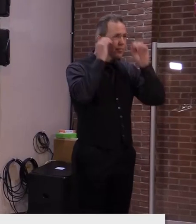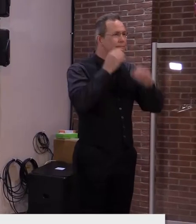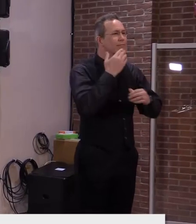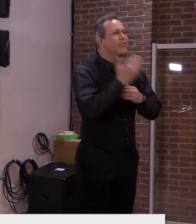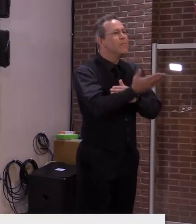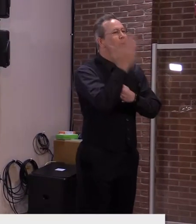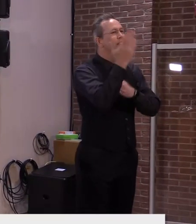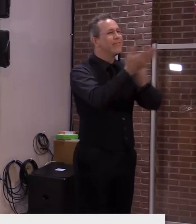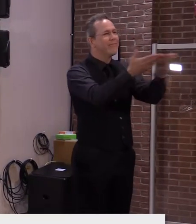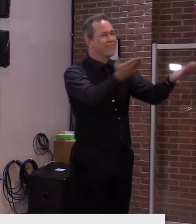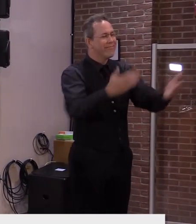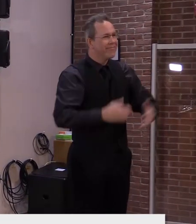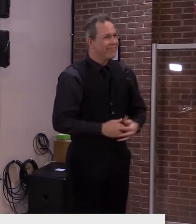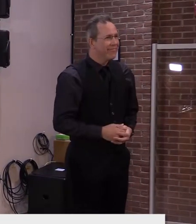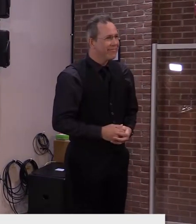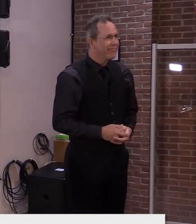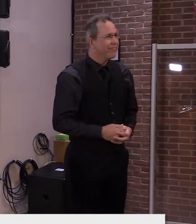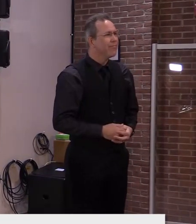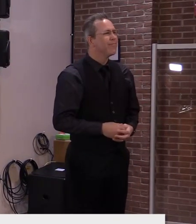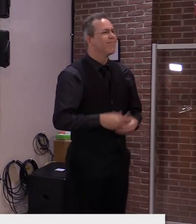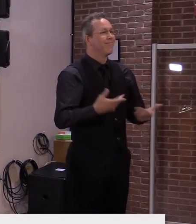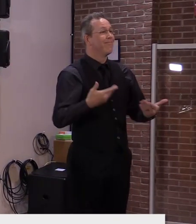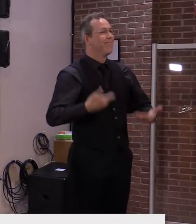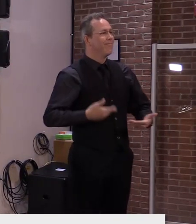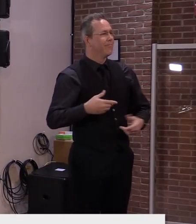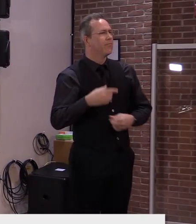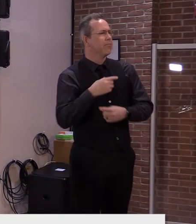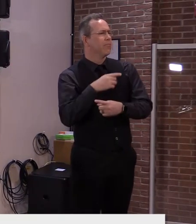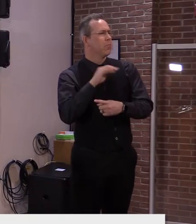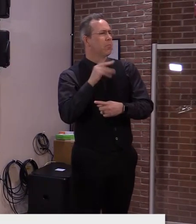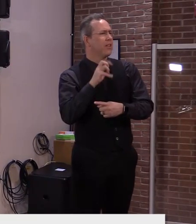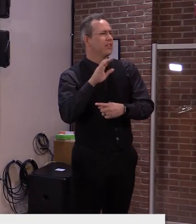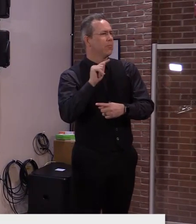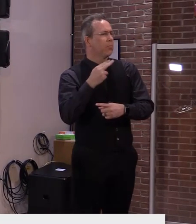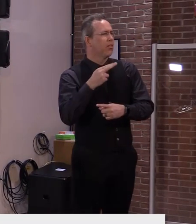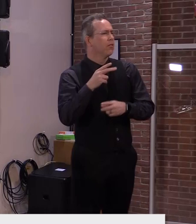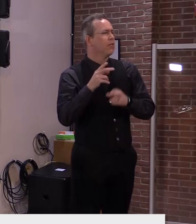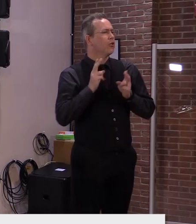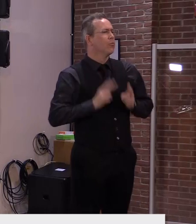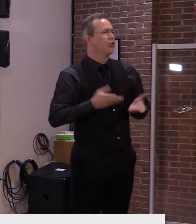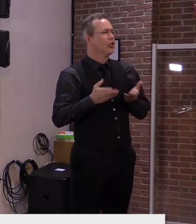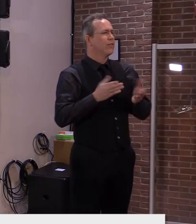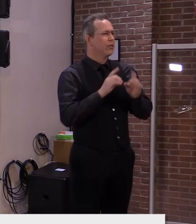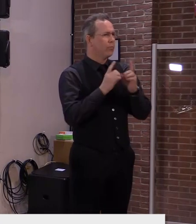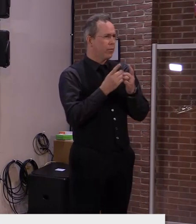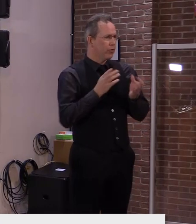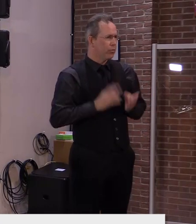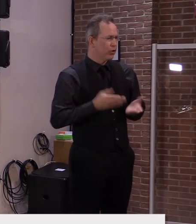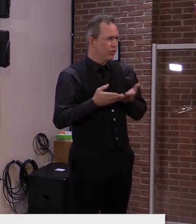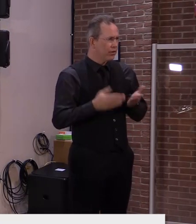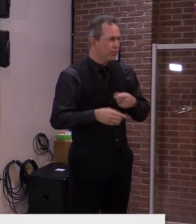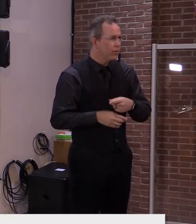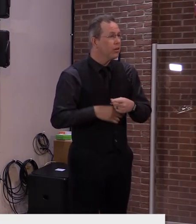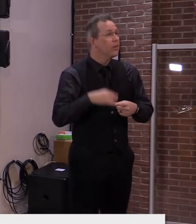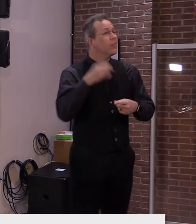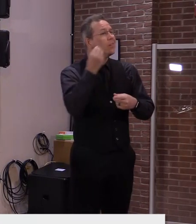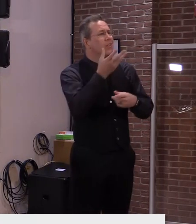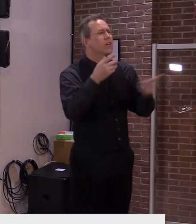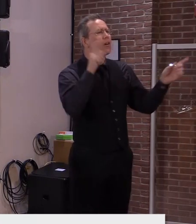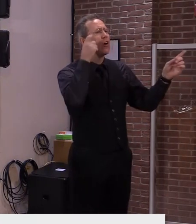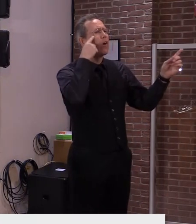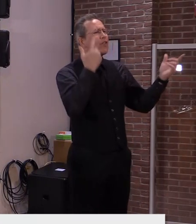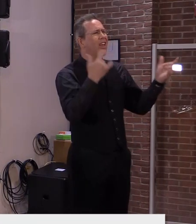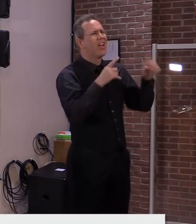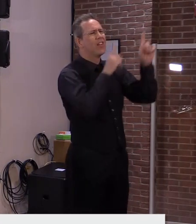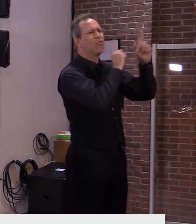Good morning, everyone. I'm Mike Smith, Secretary of Human Services. Governor Scott is currently on another call with fellow governors and